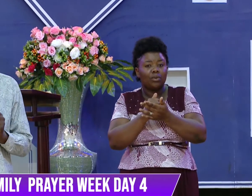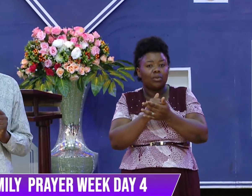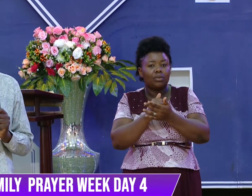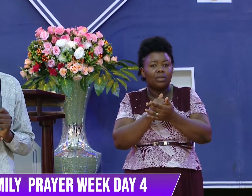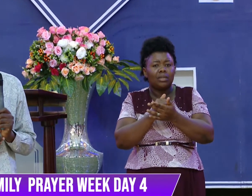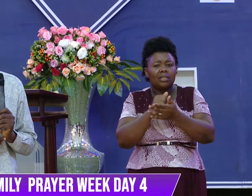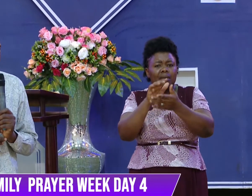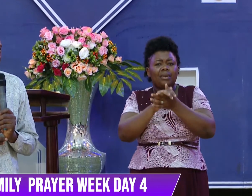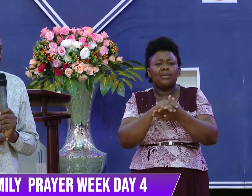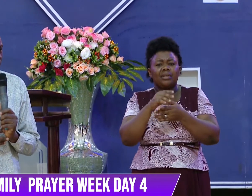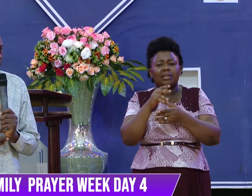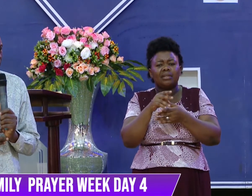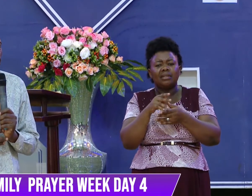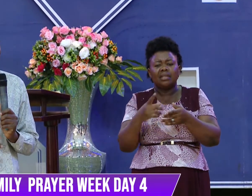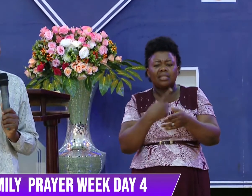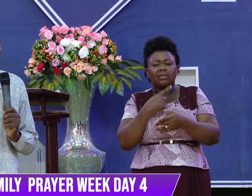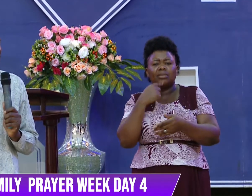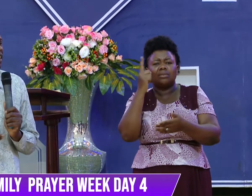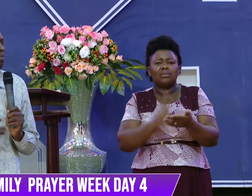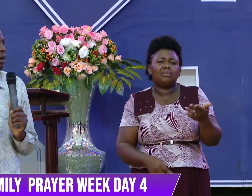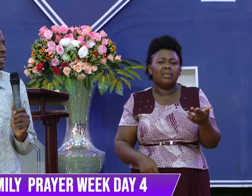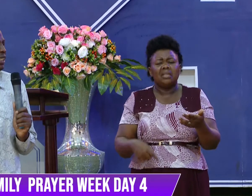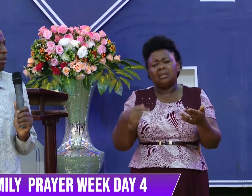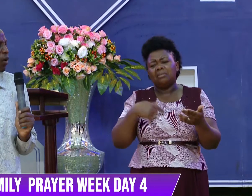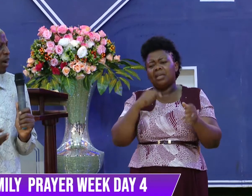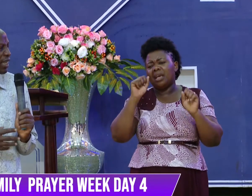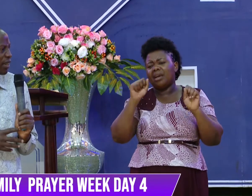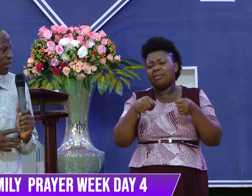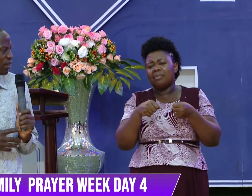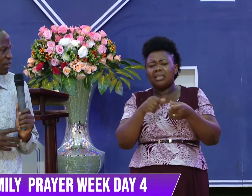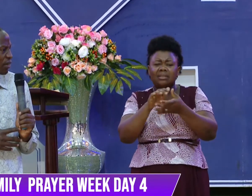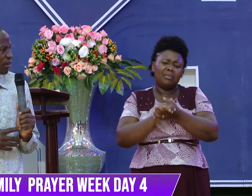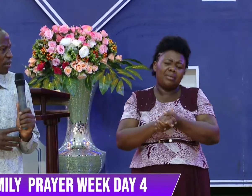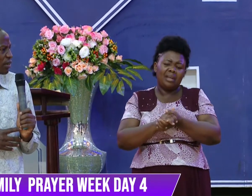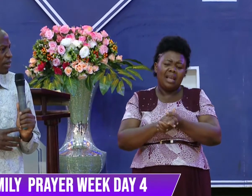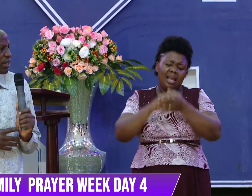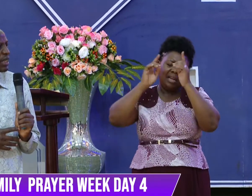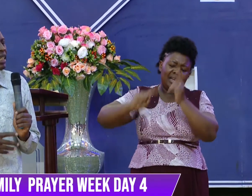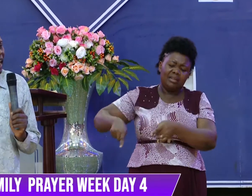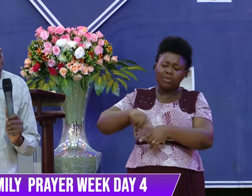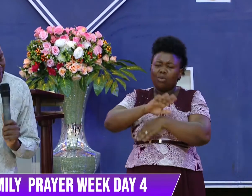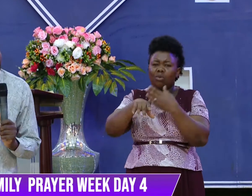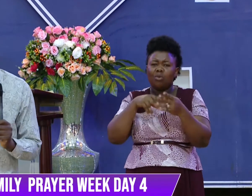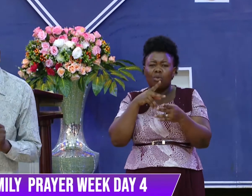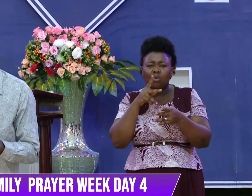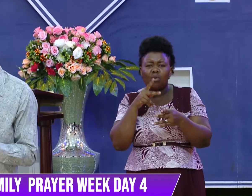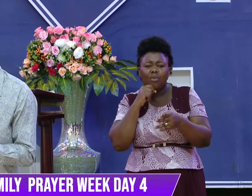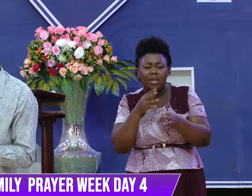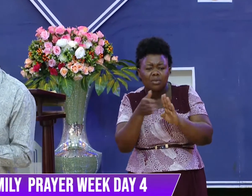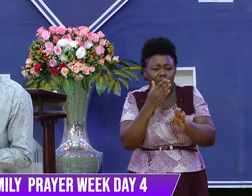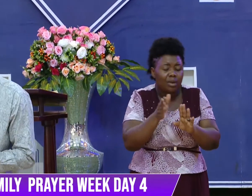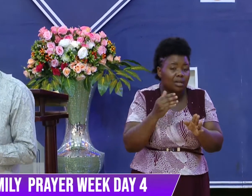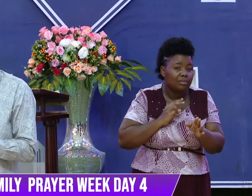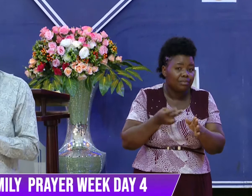because some unmarried people will say, when will I get married and really get survive the men who commit truth